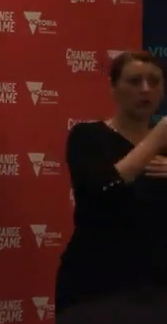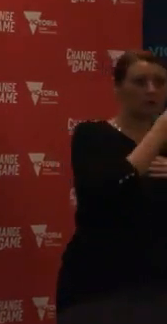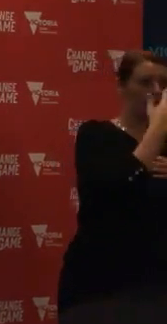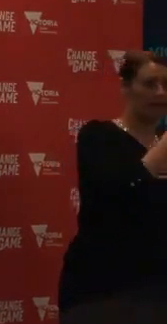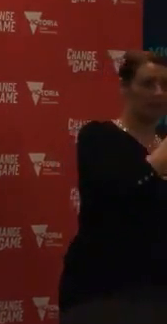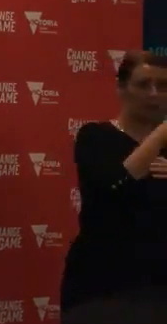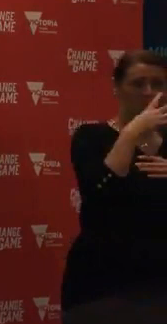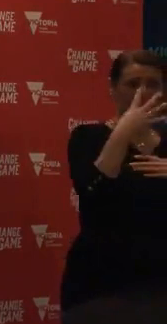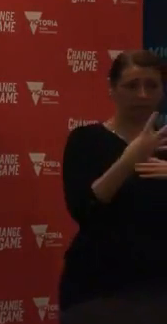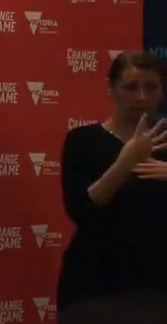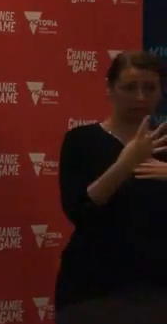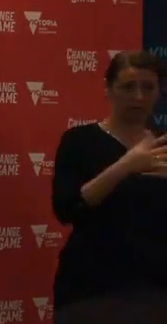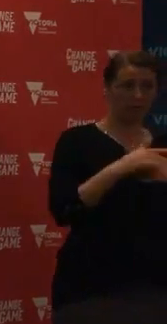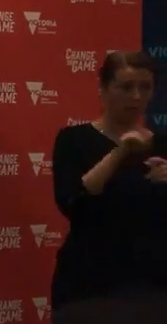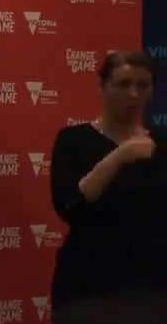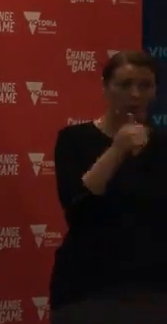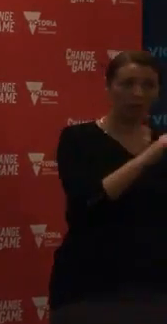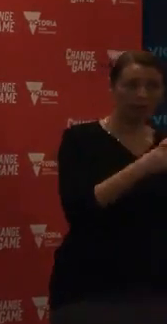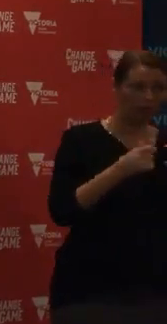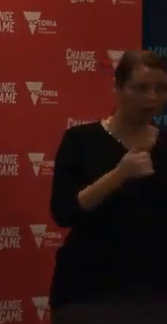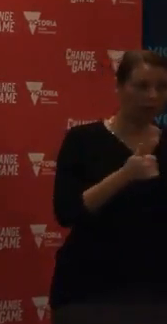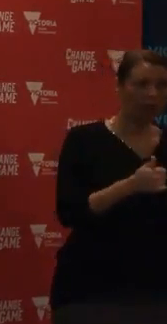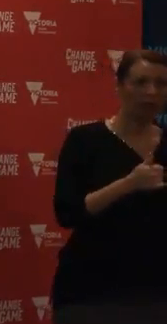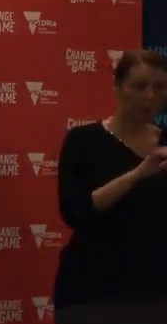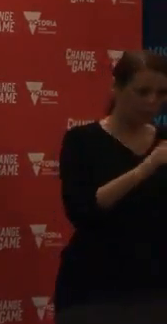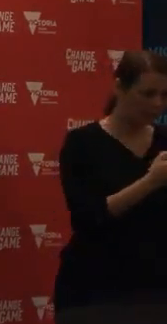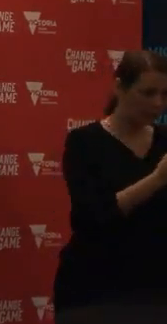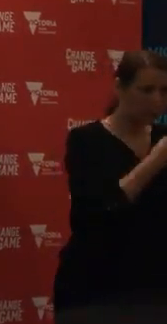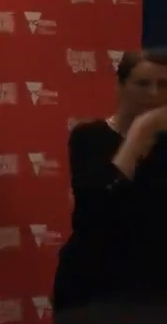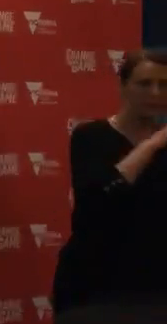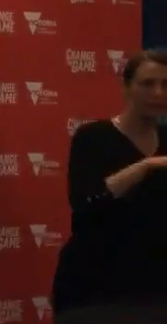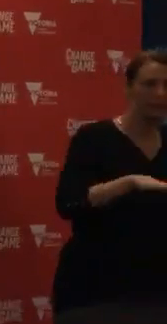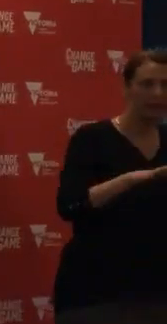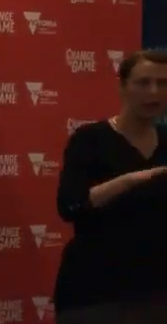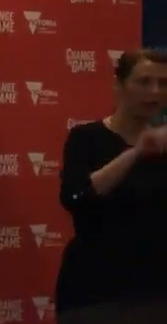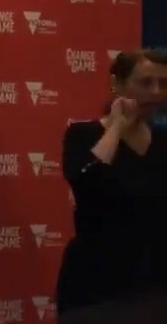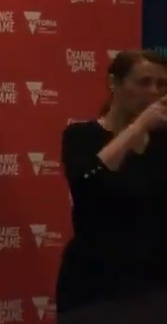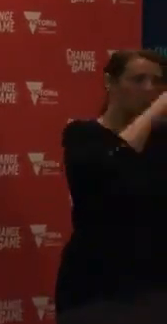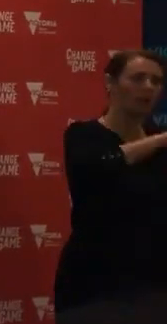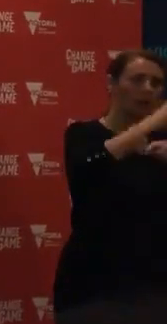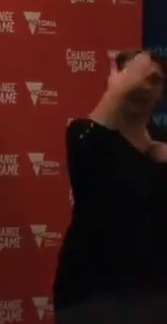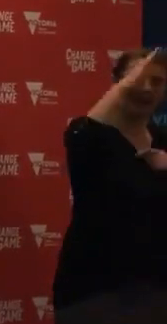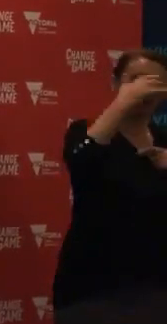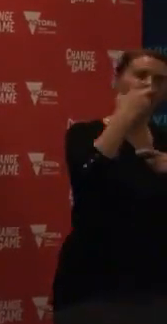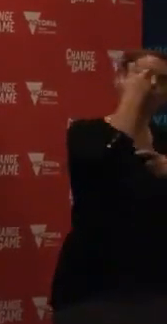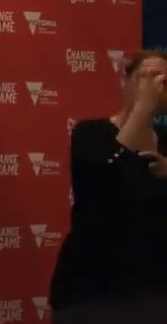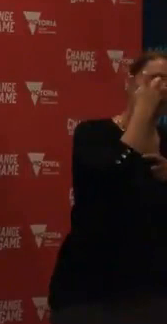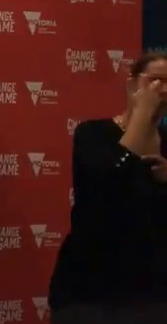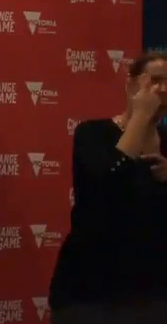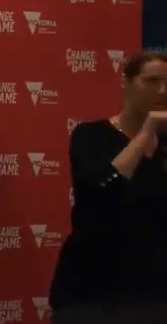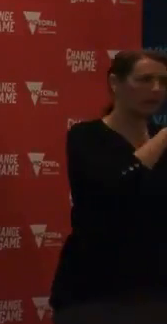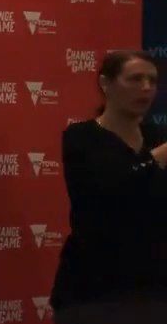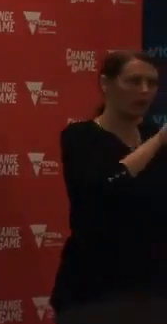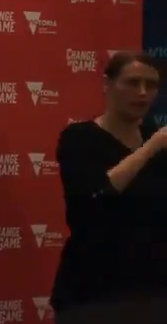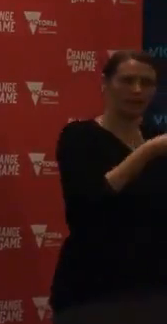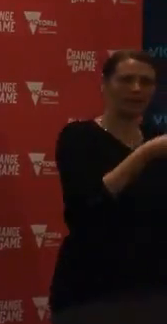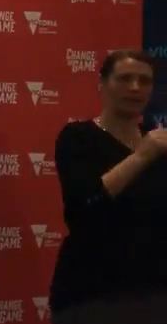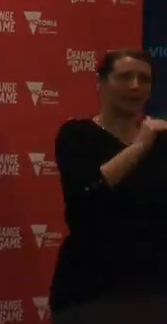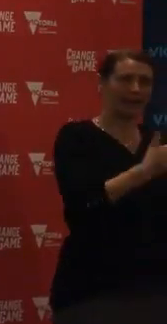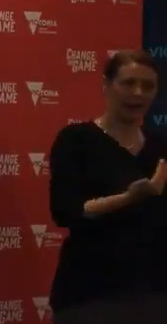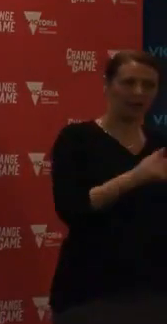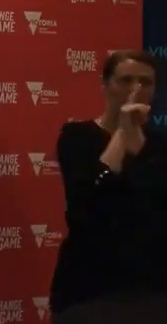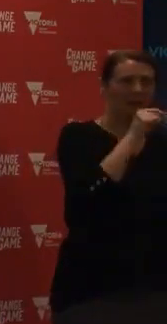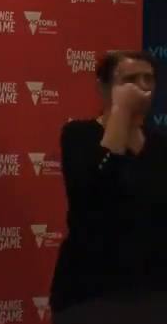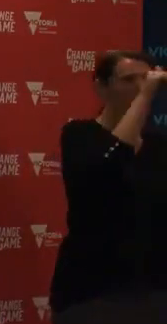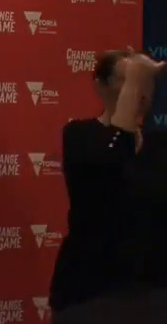14 years, and that's a good thing in terms of supporting the kids who will be the adults of the future to get on board and get the funding they need now to have